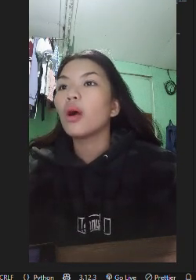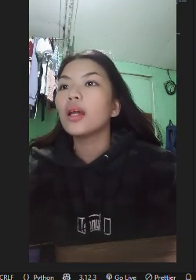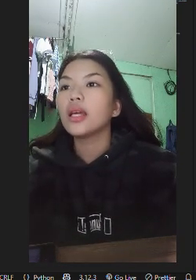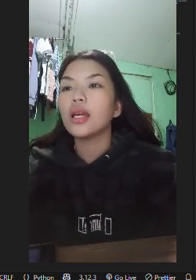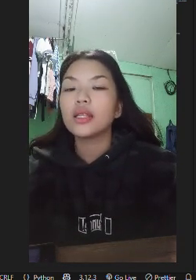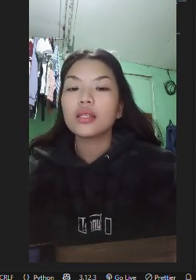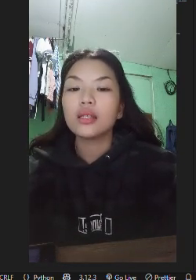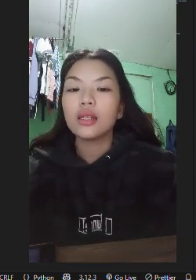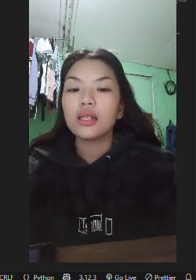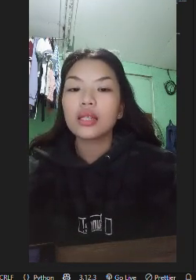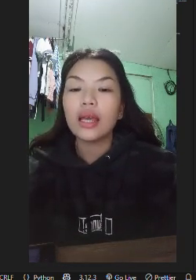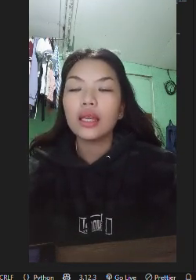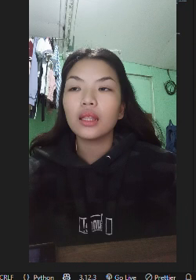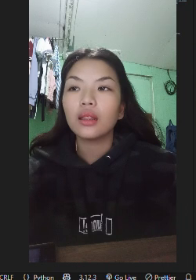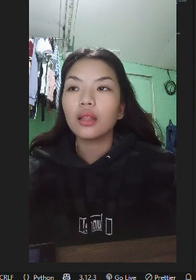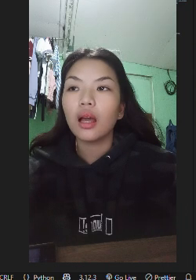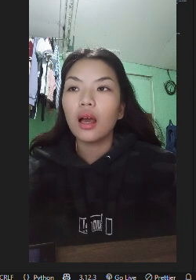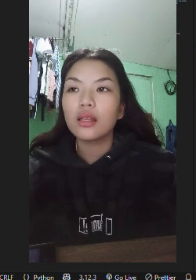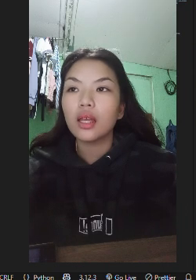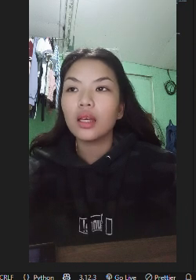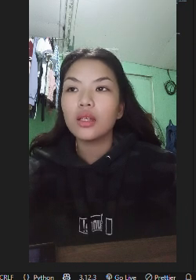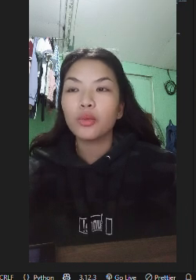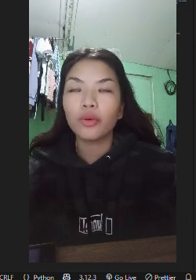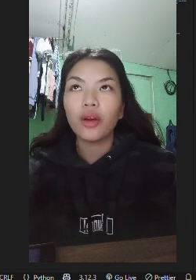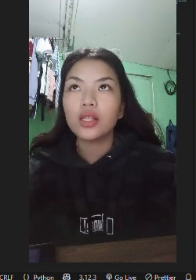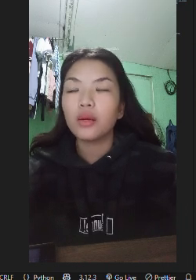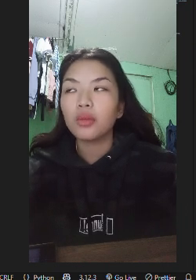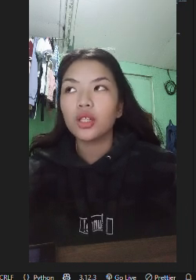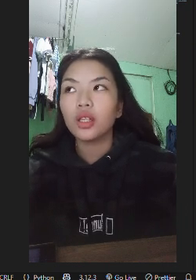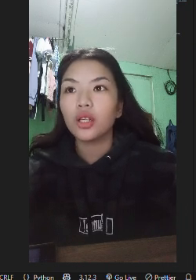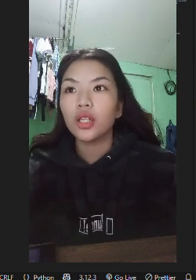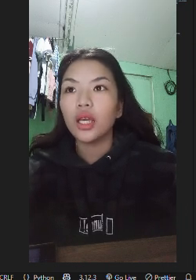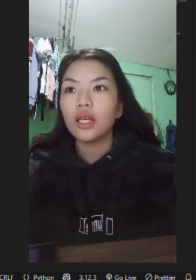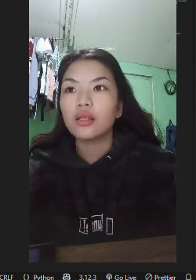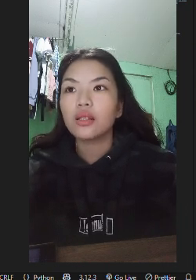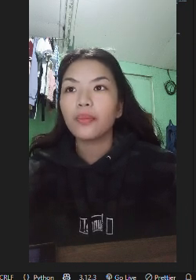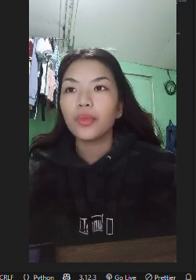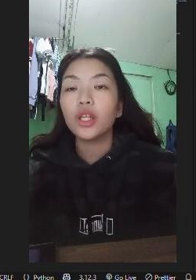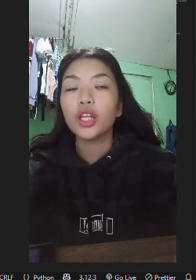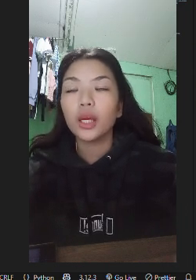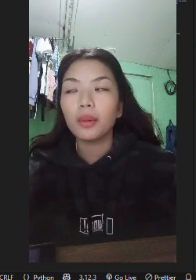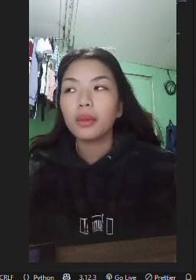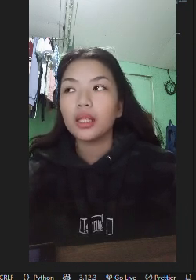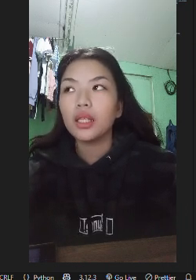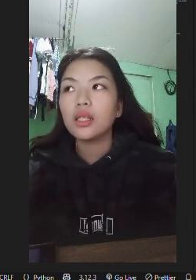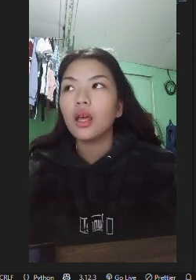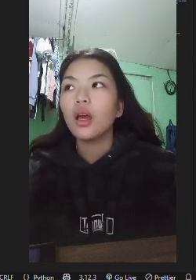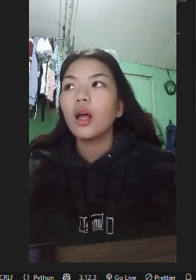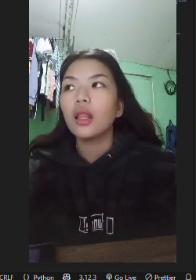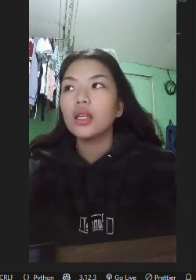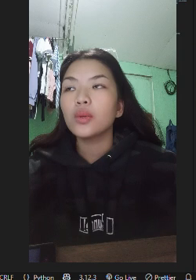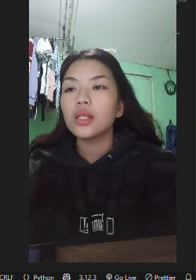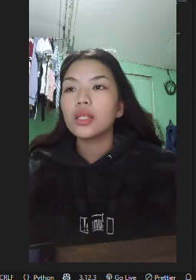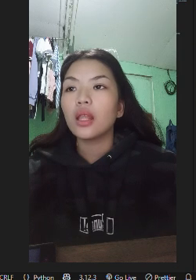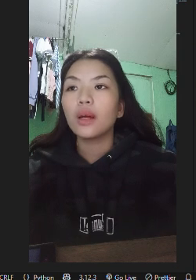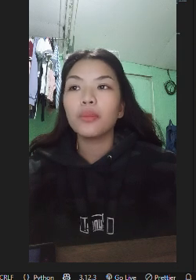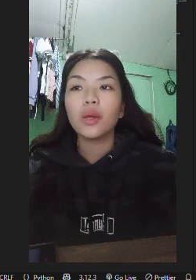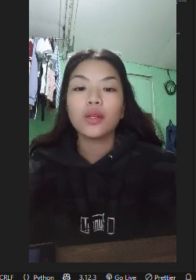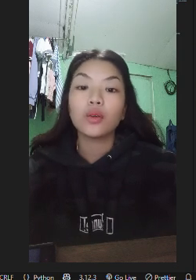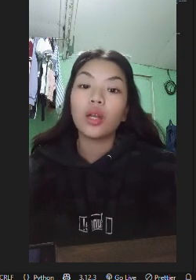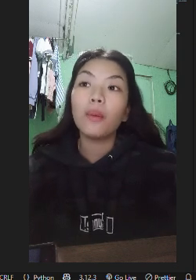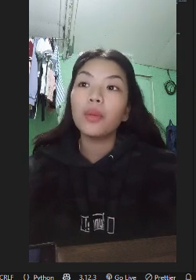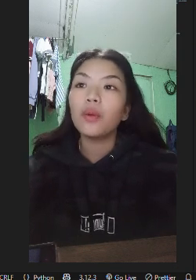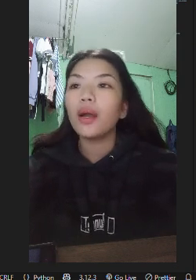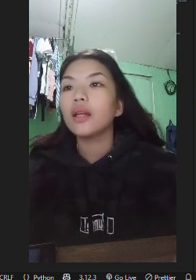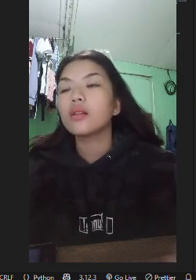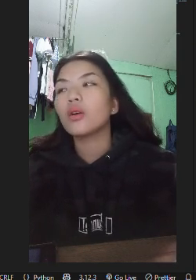Third one is the Scikit, so provides our machine learning capabilities. Last one is the NumPy.